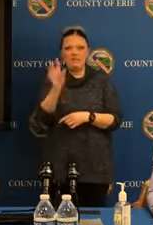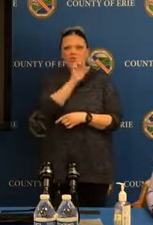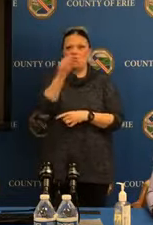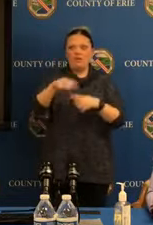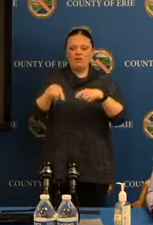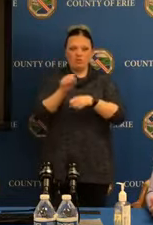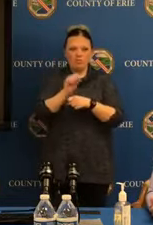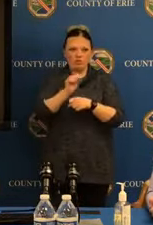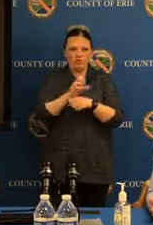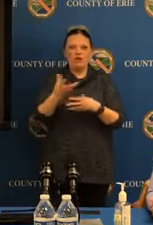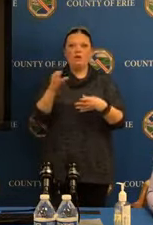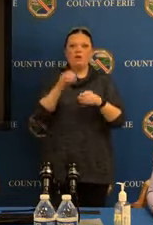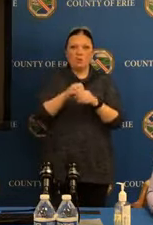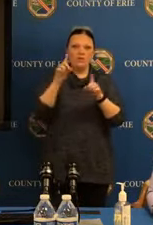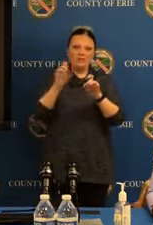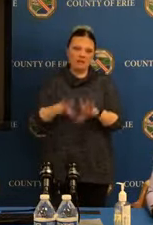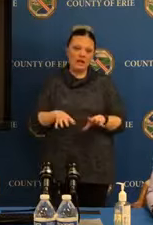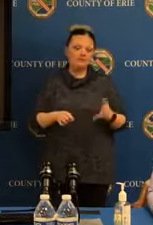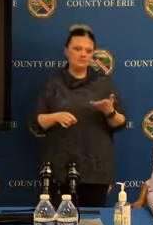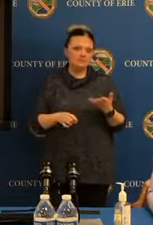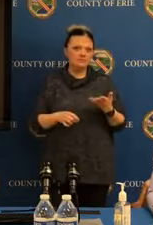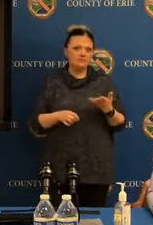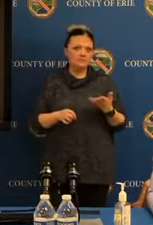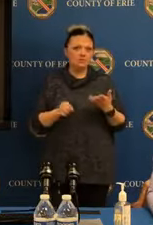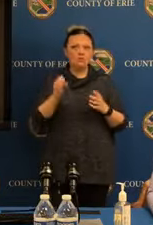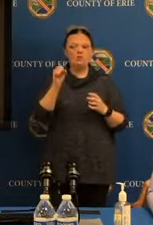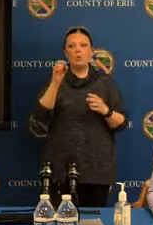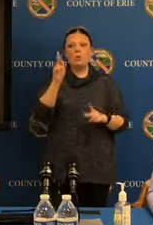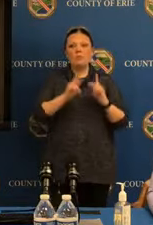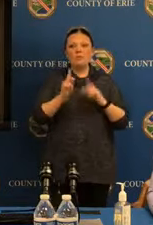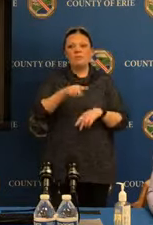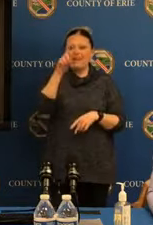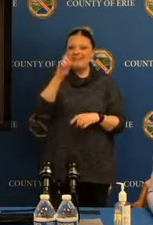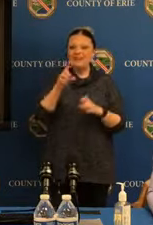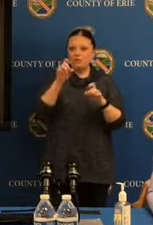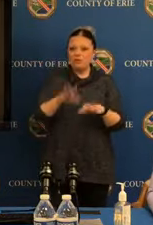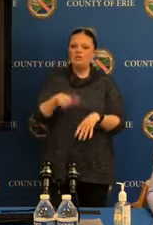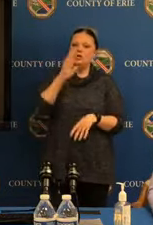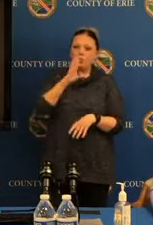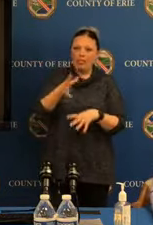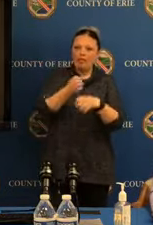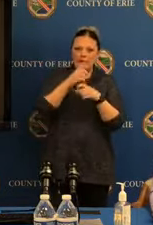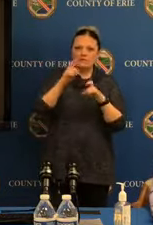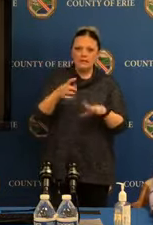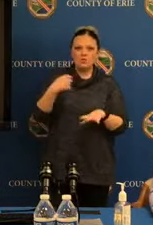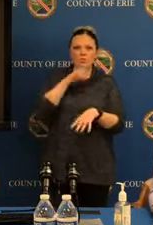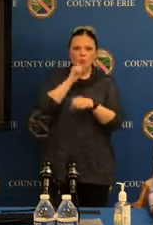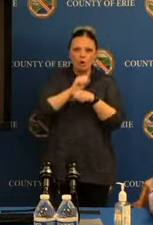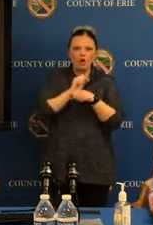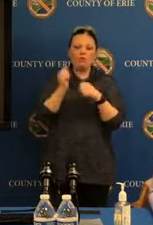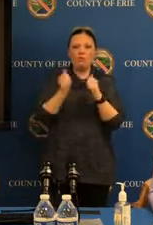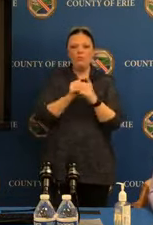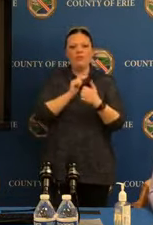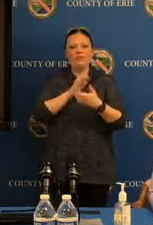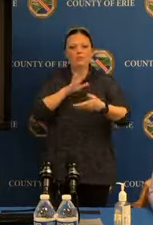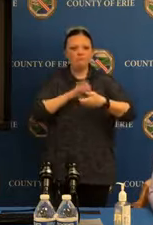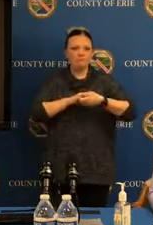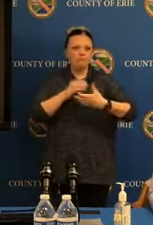work, and that would include a test. So, people that need to get tested will get tested. We're working with our